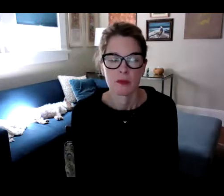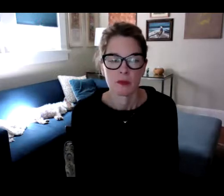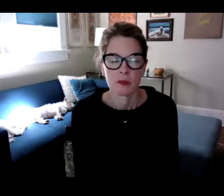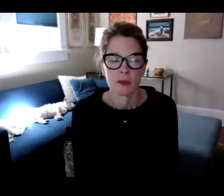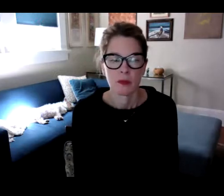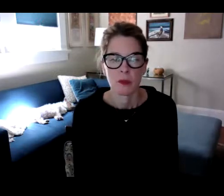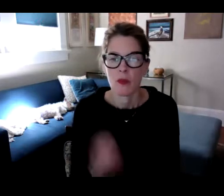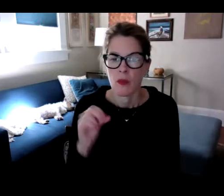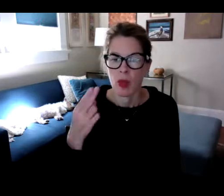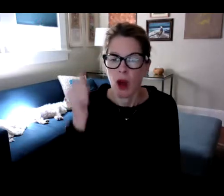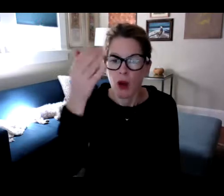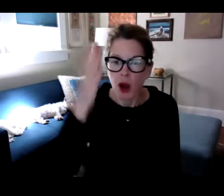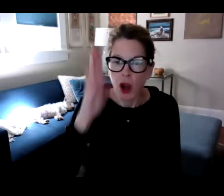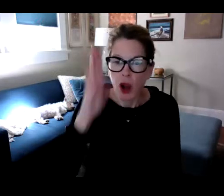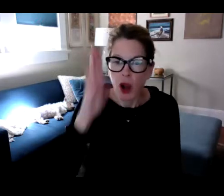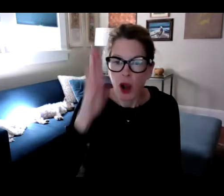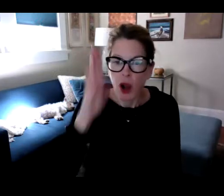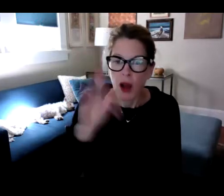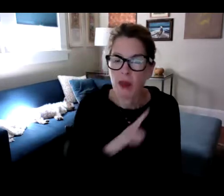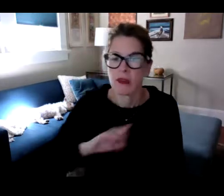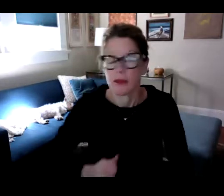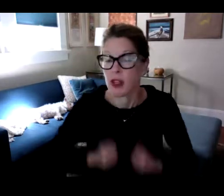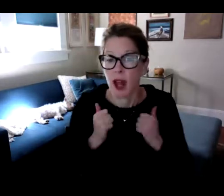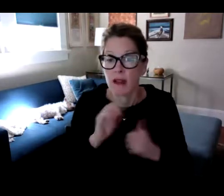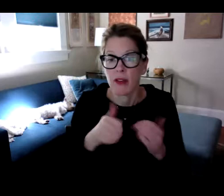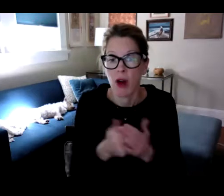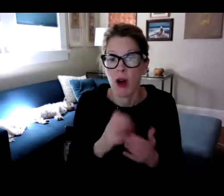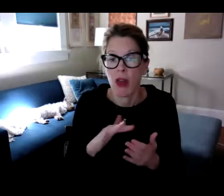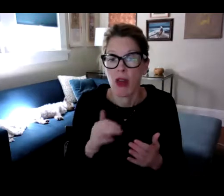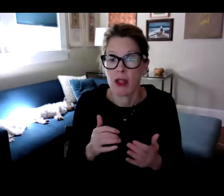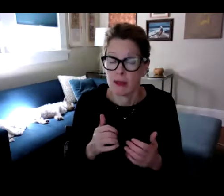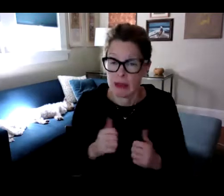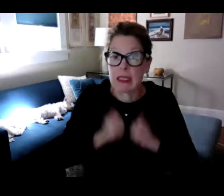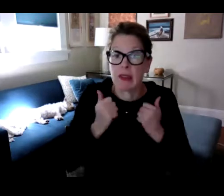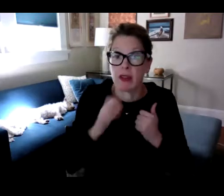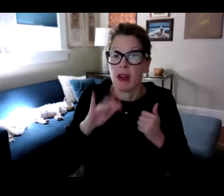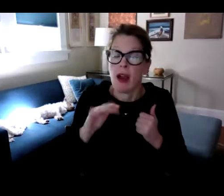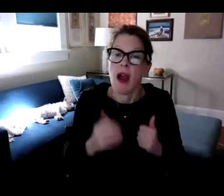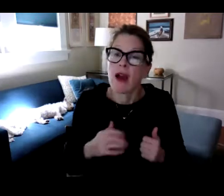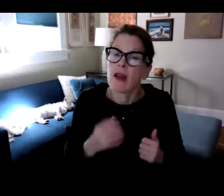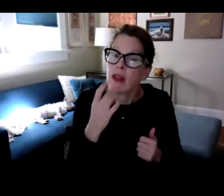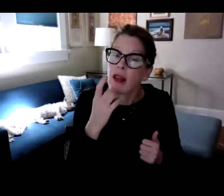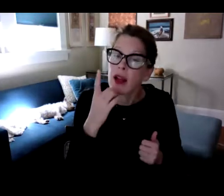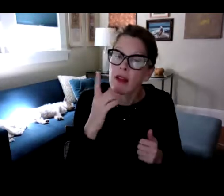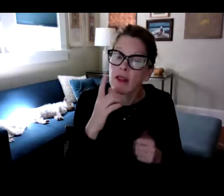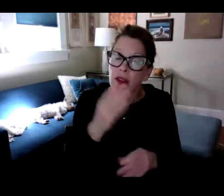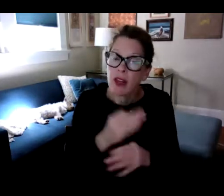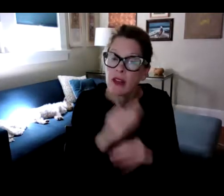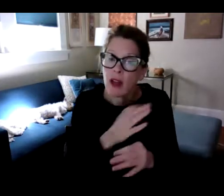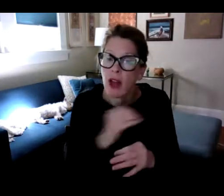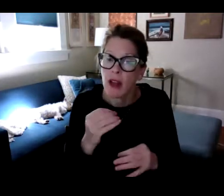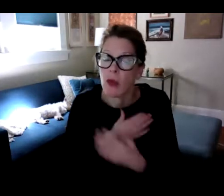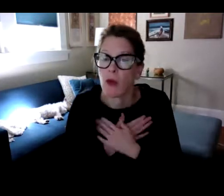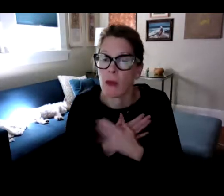O God, the life of all who live, the light of the faithful, the strength of those who labor, and the repose of the